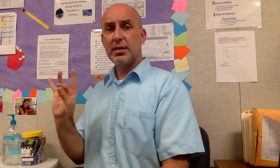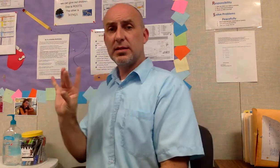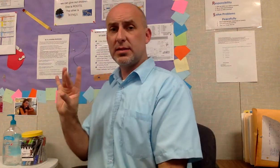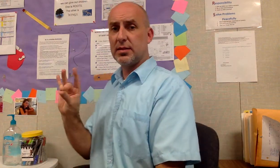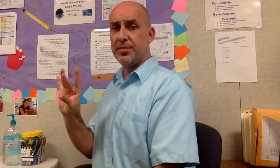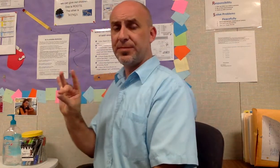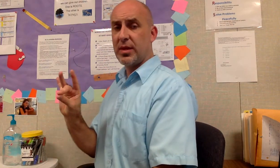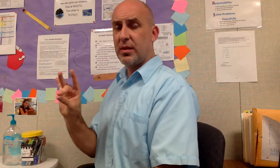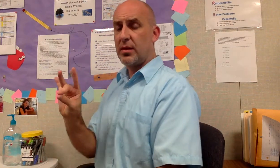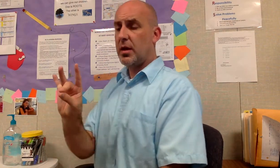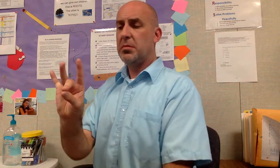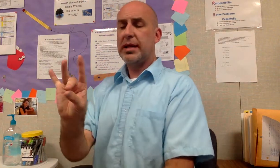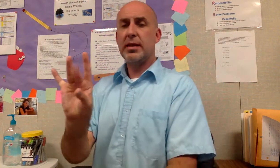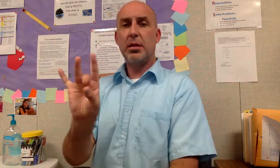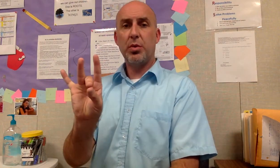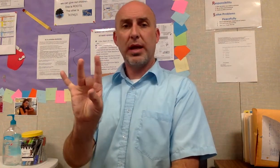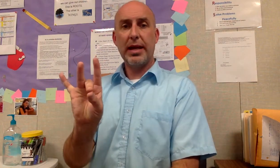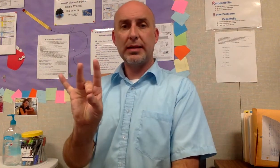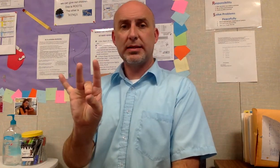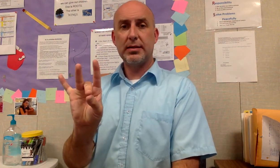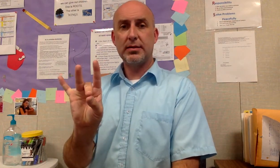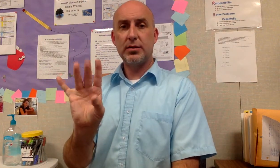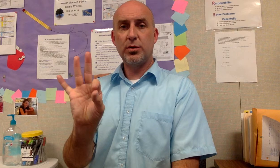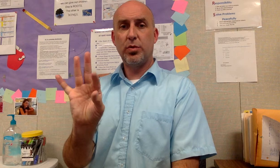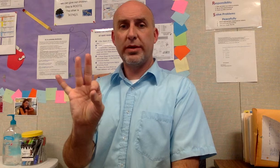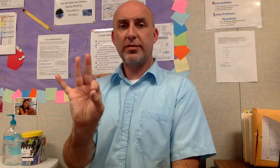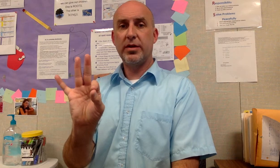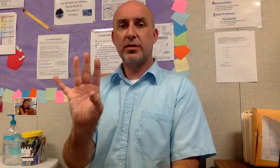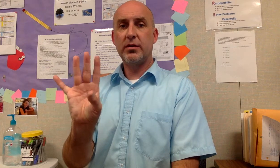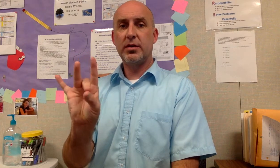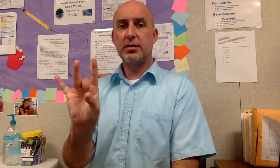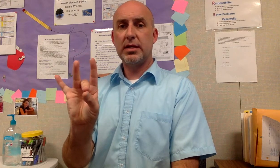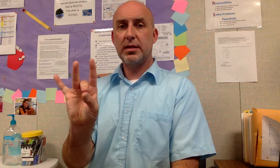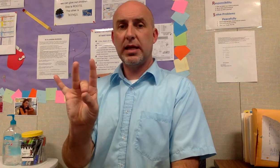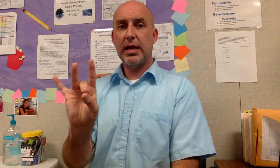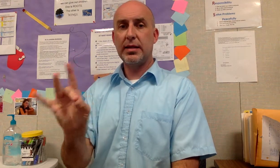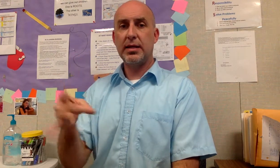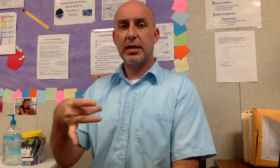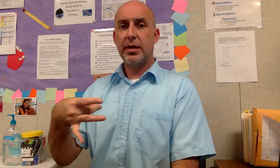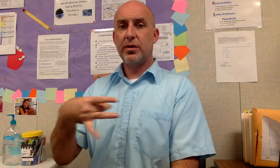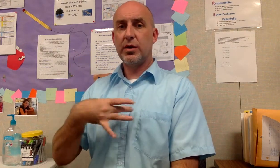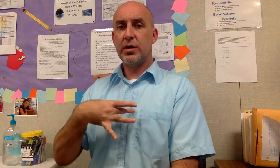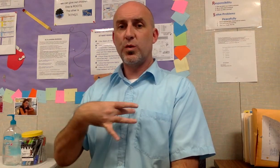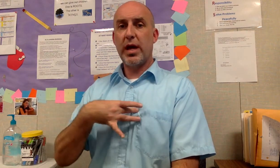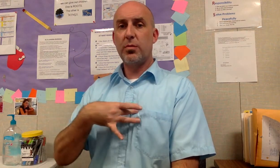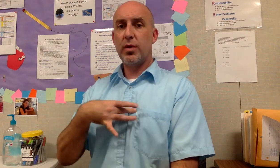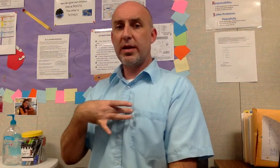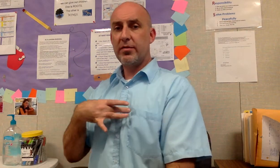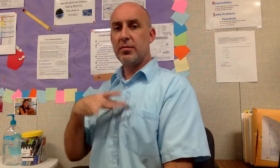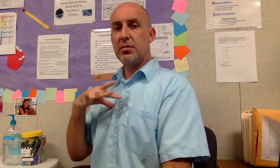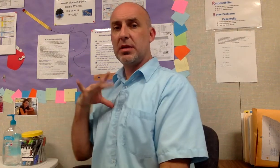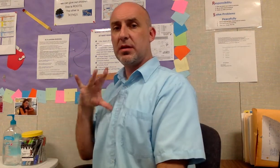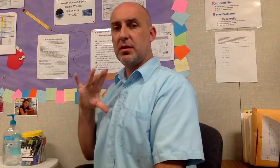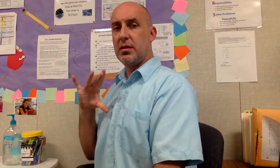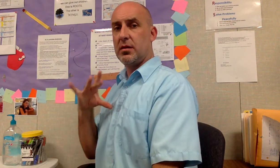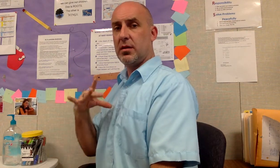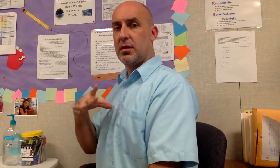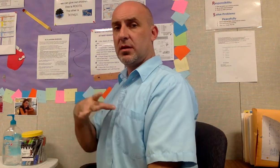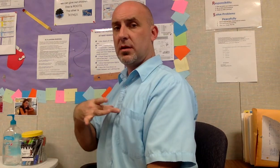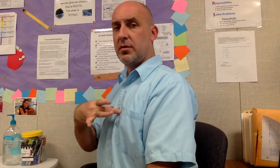is like the number 8. Here's your pointy finger. Here's the 8. You're going to grab right from the middle, which